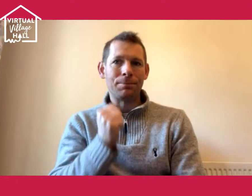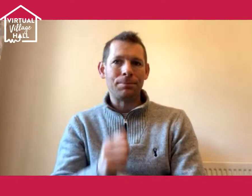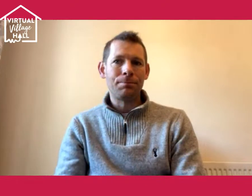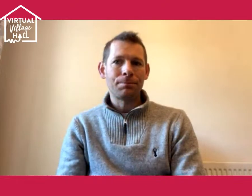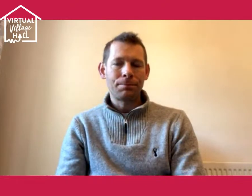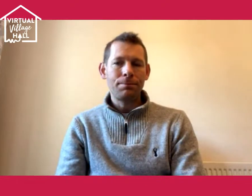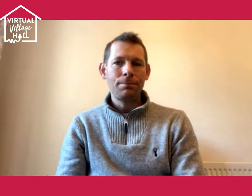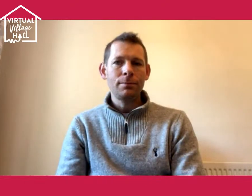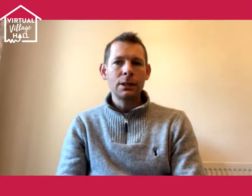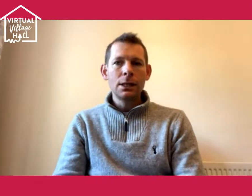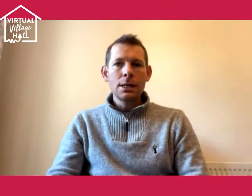black,